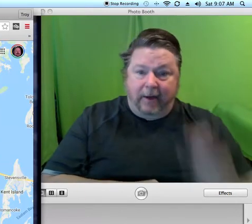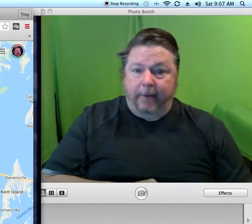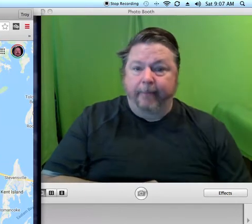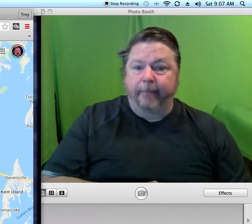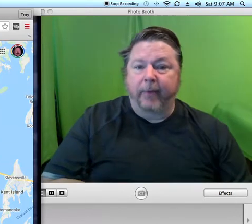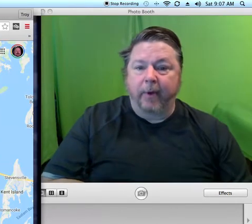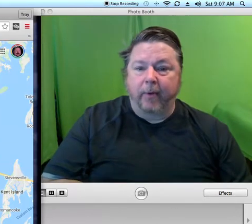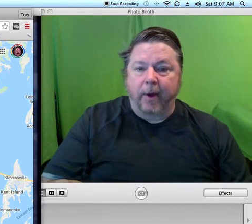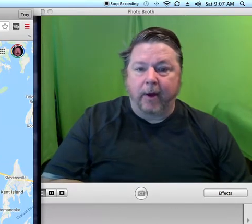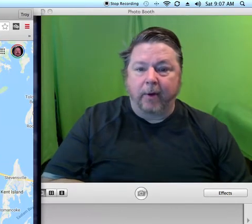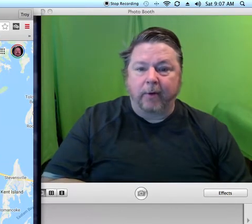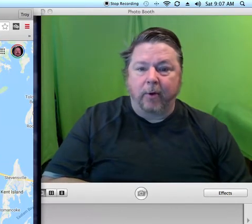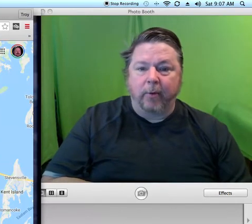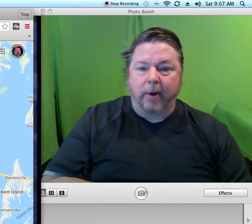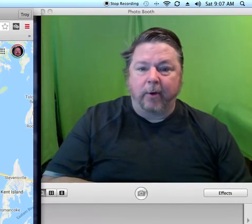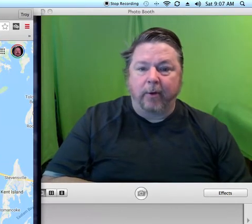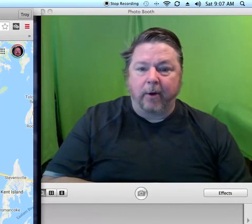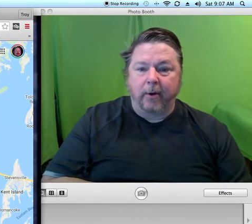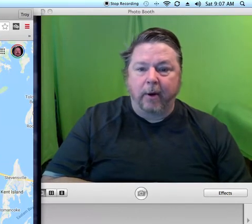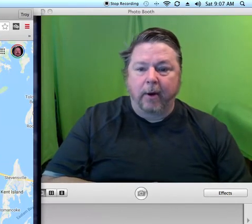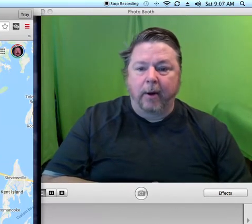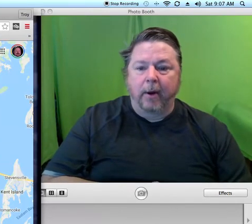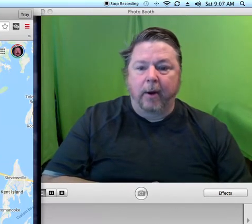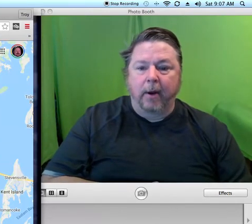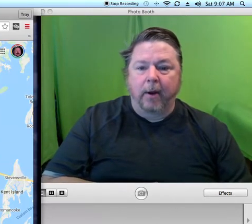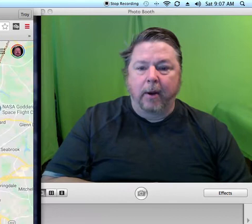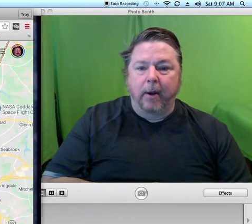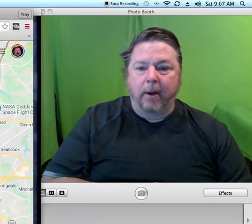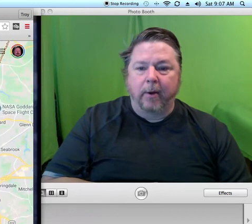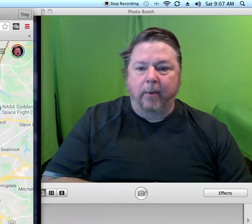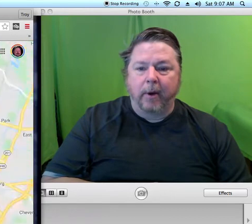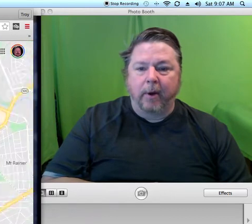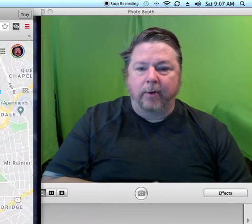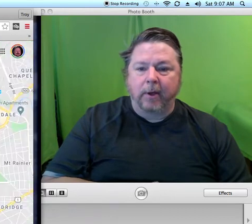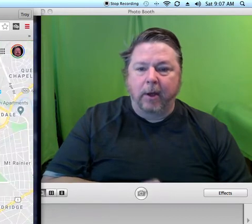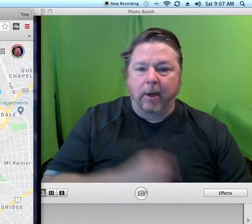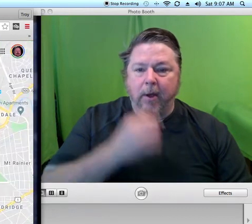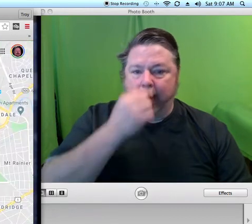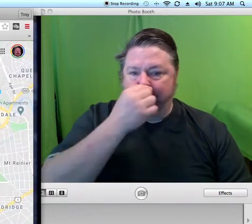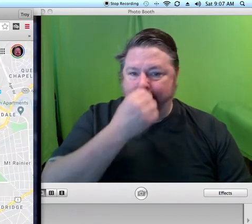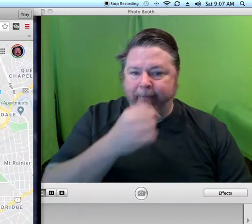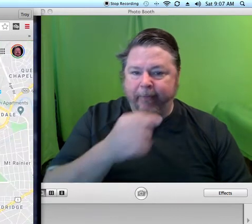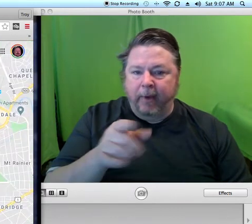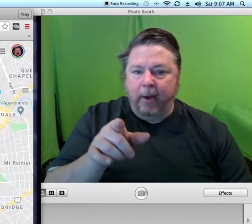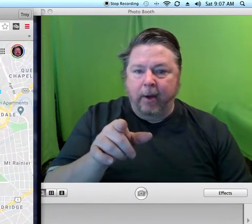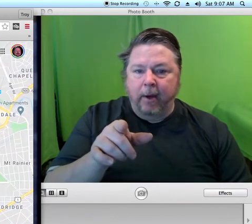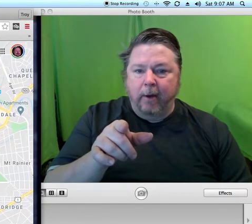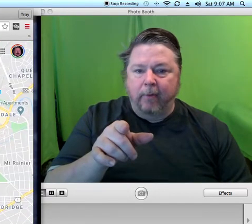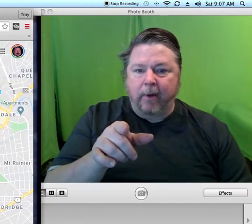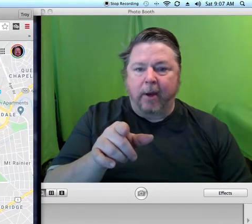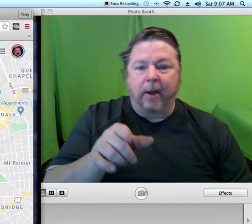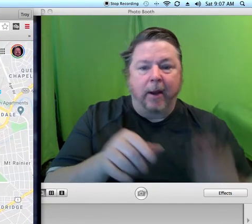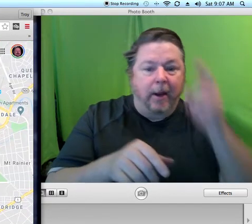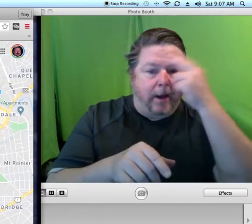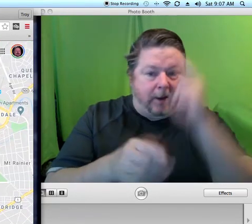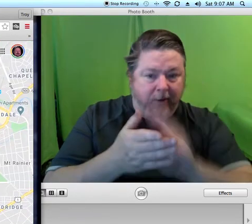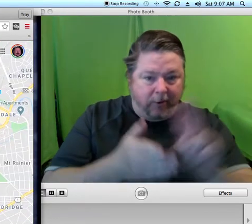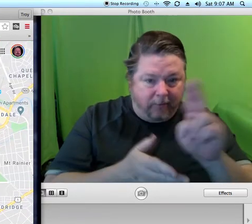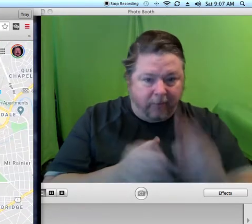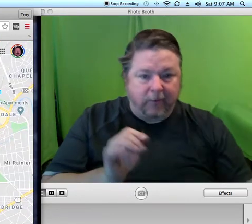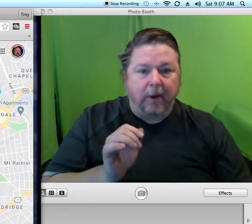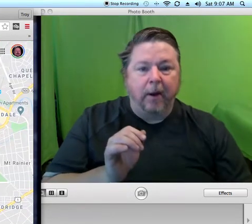DC. Okay, so we go there and we close in. We got